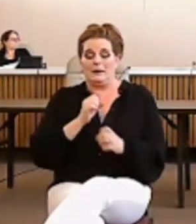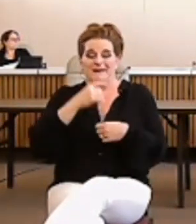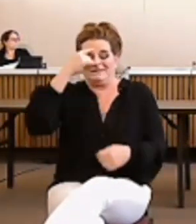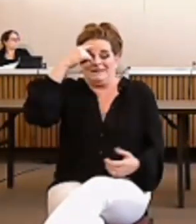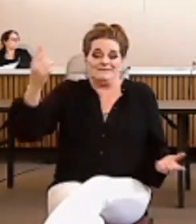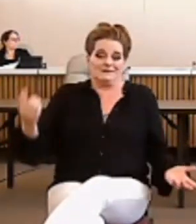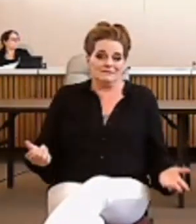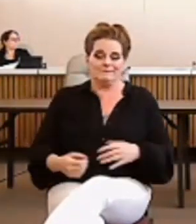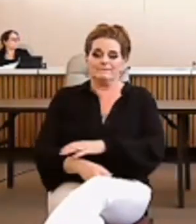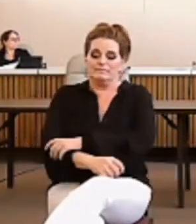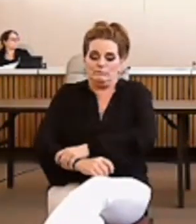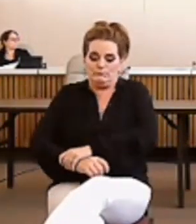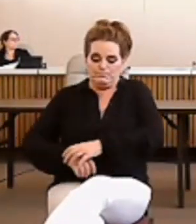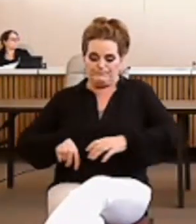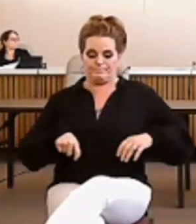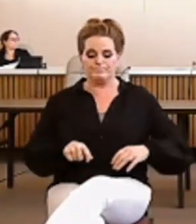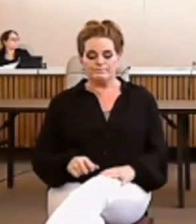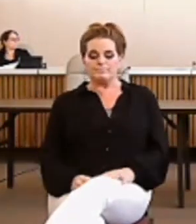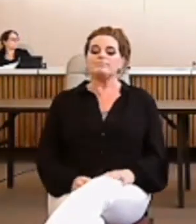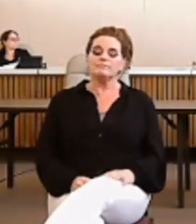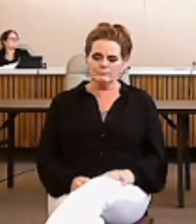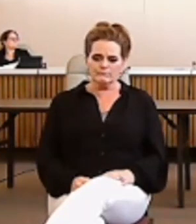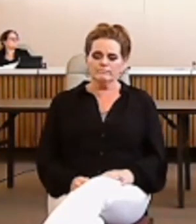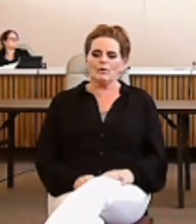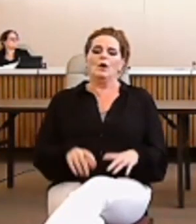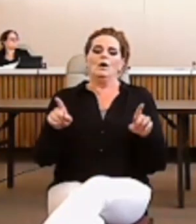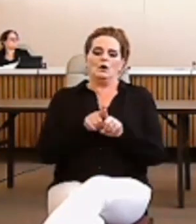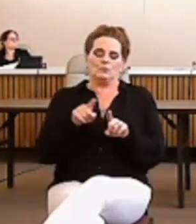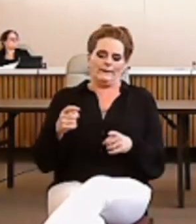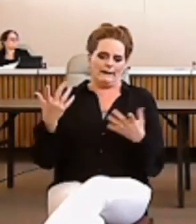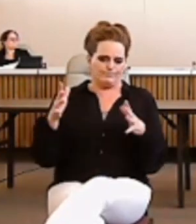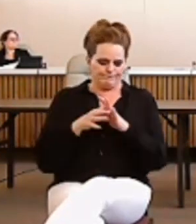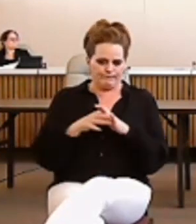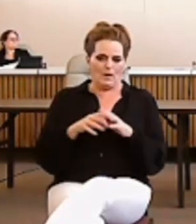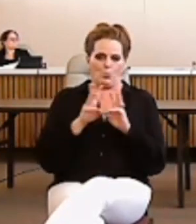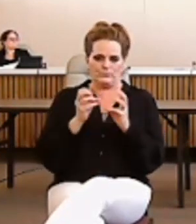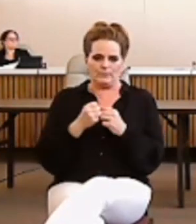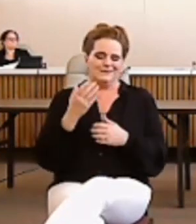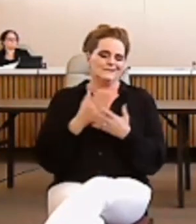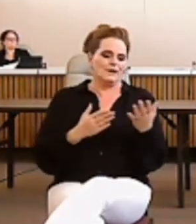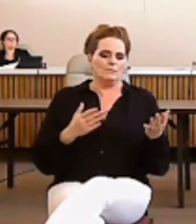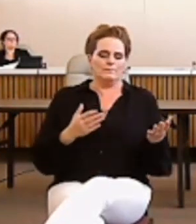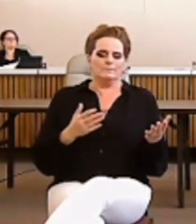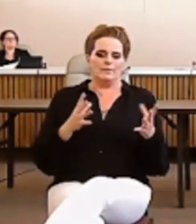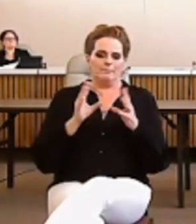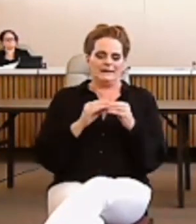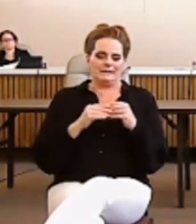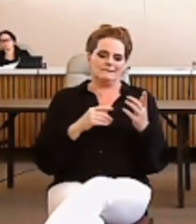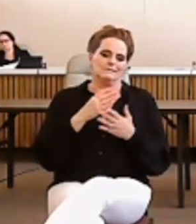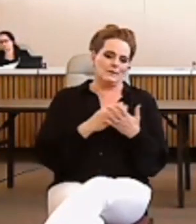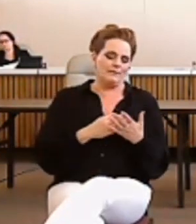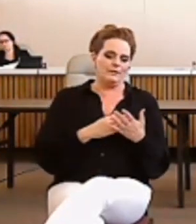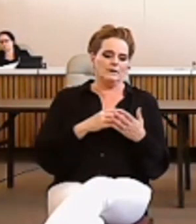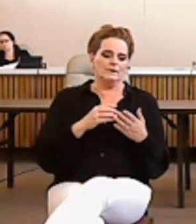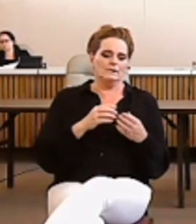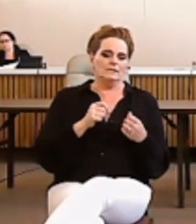I also will point out, as I said at the workshop, some of this is of the landowner's own doing. I don't know